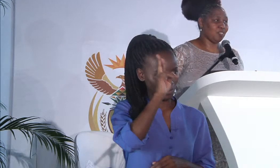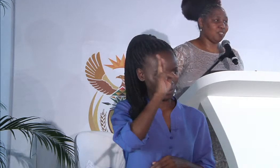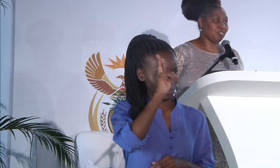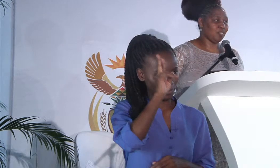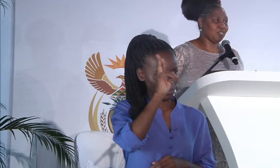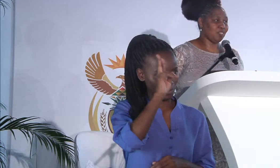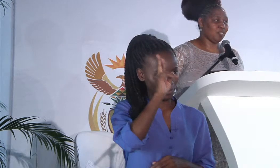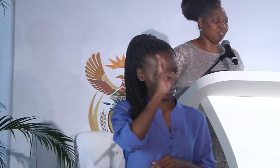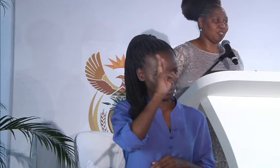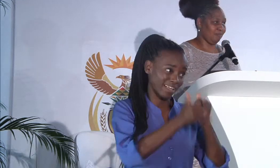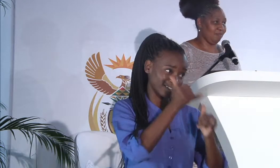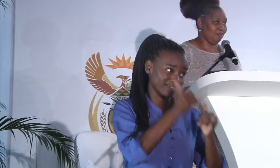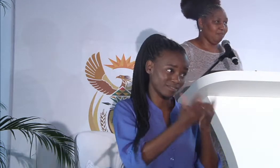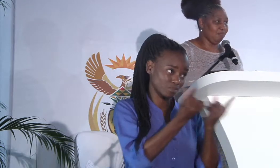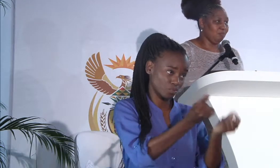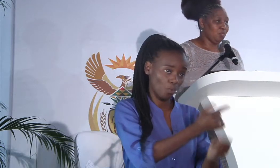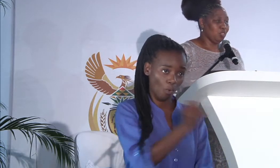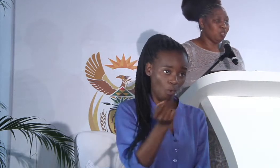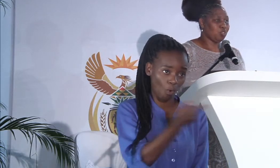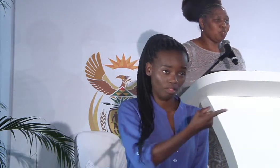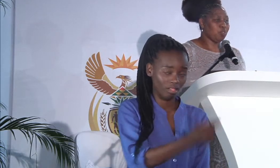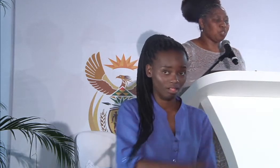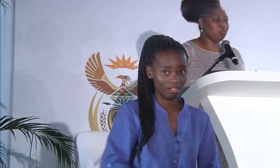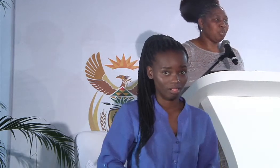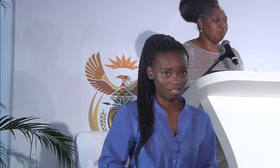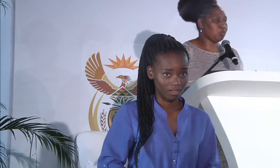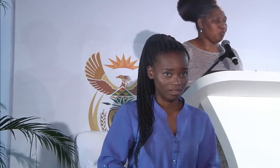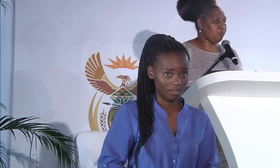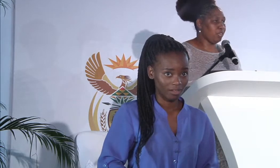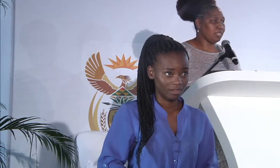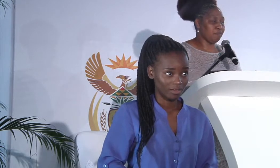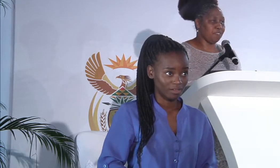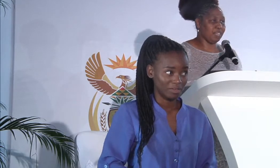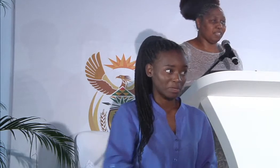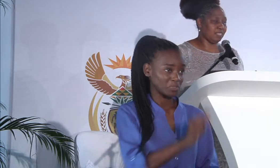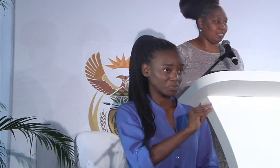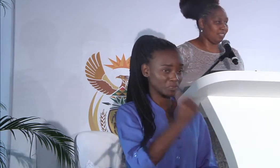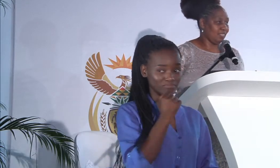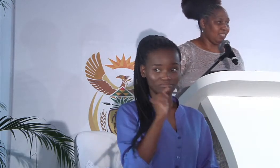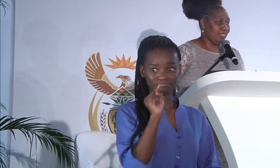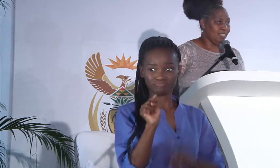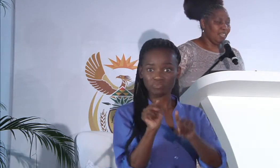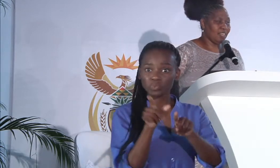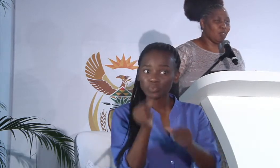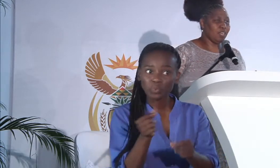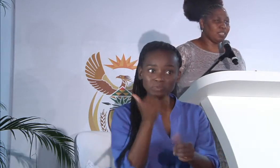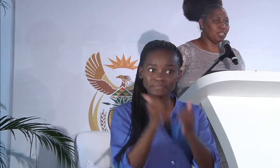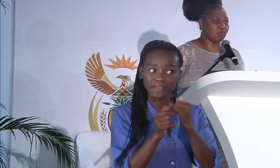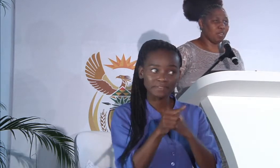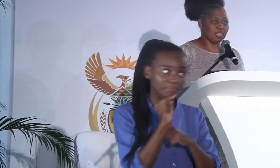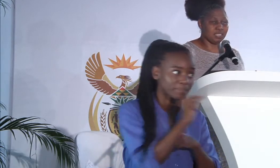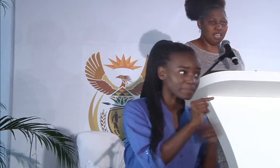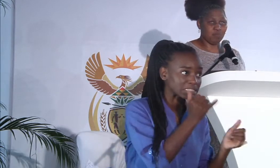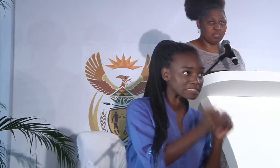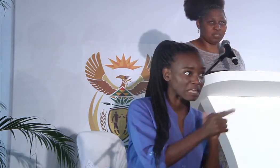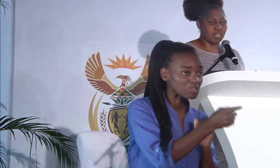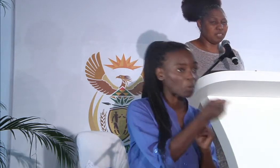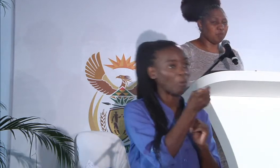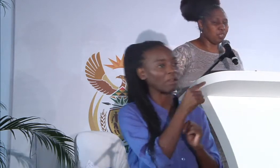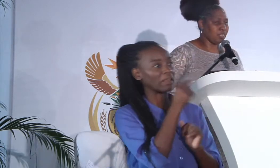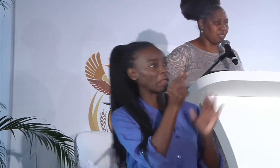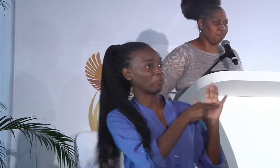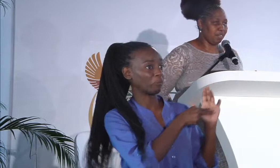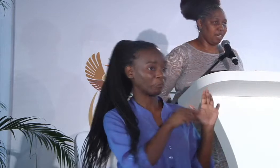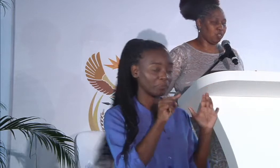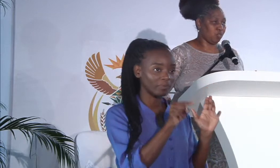sex workers. So the sooner we stop pointing fingers and calling sex workers names, start